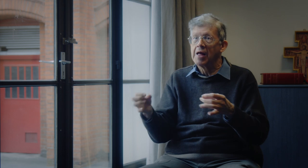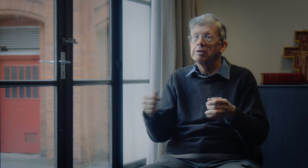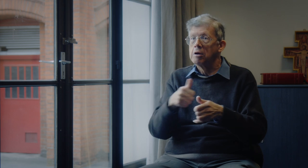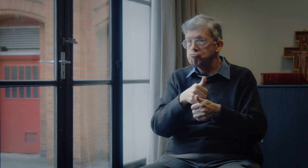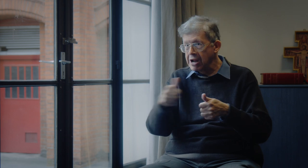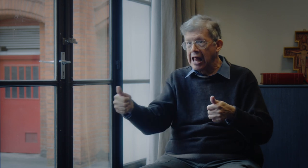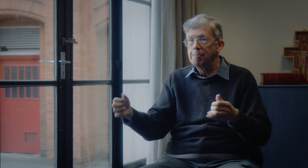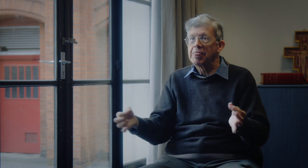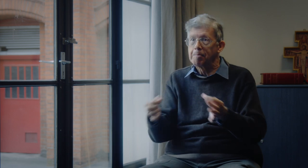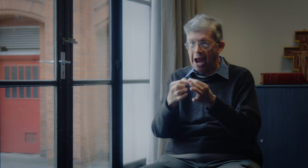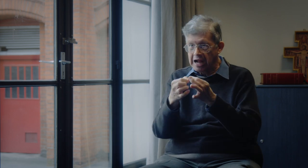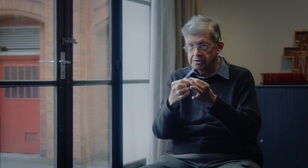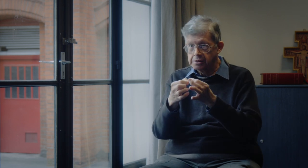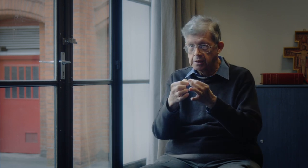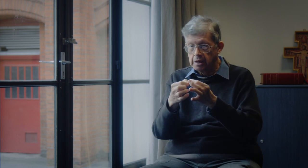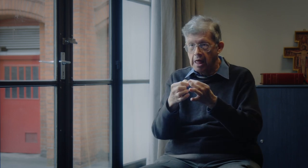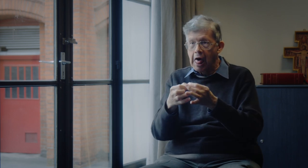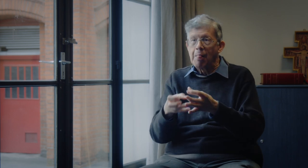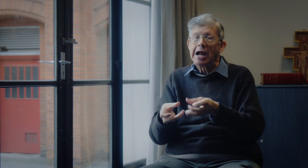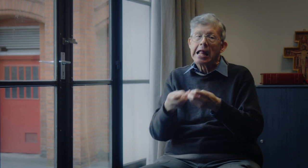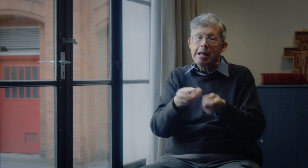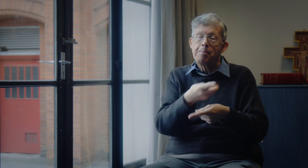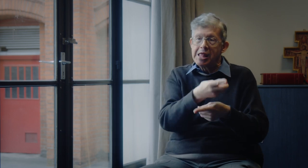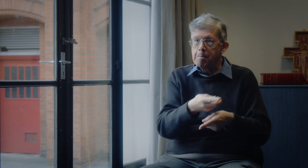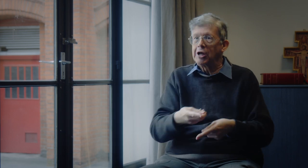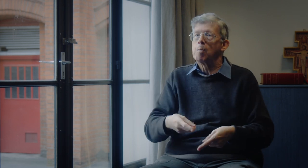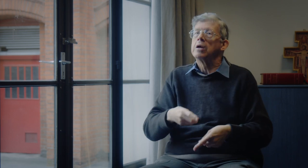deaf people, it needs to be in sign language.